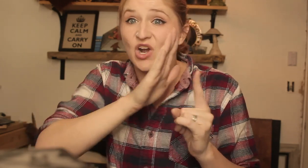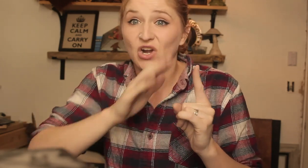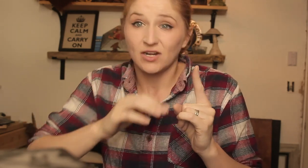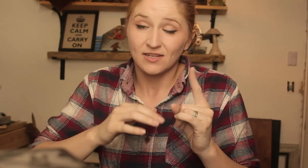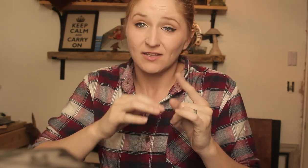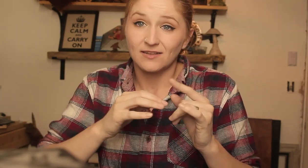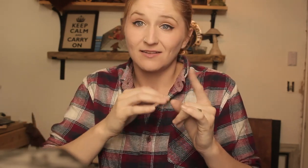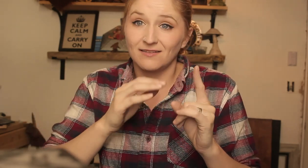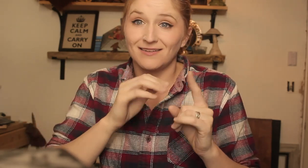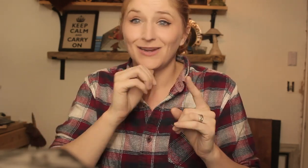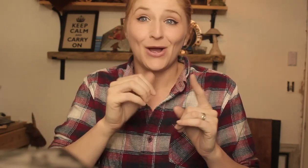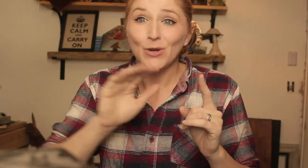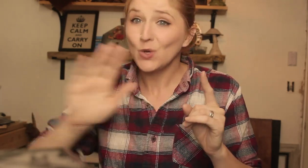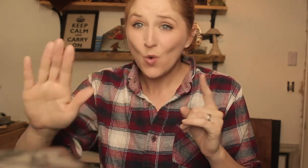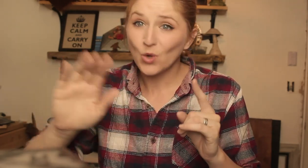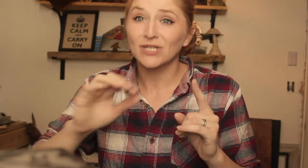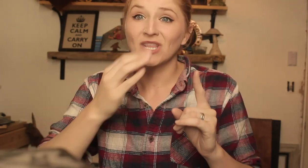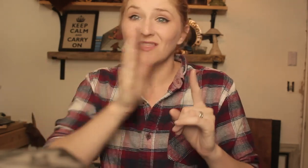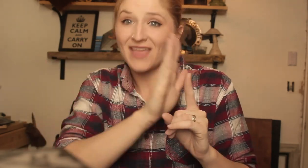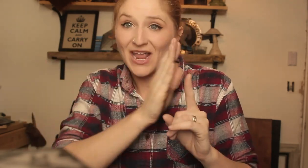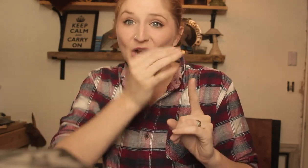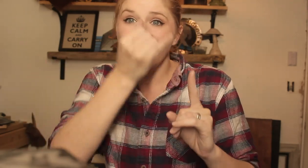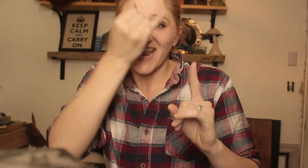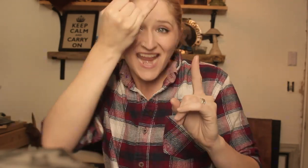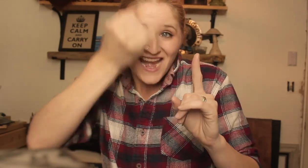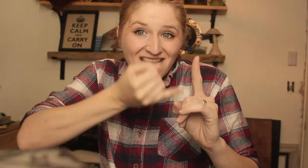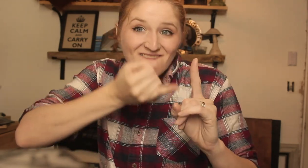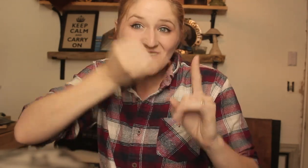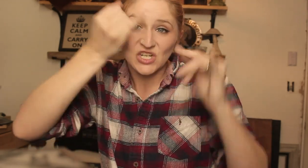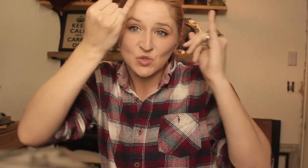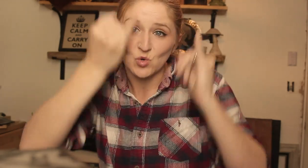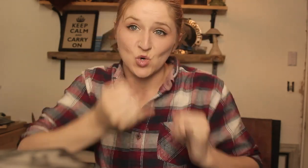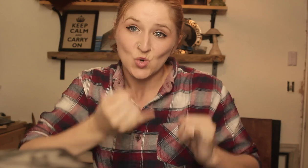their, not yours, their individual